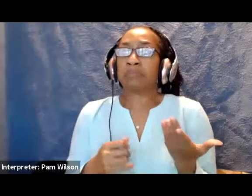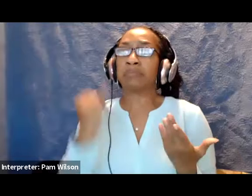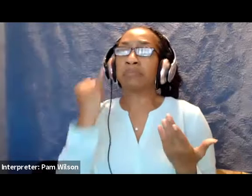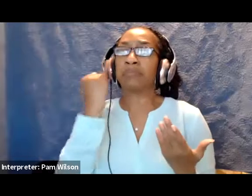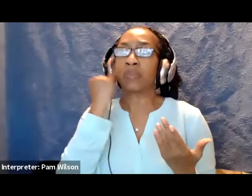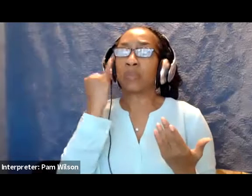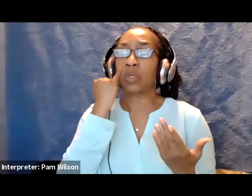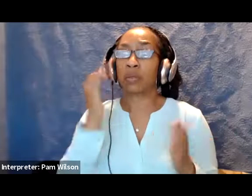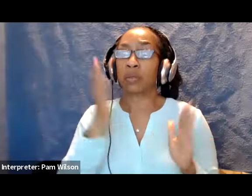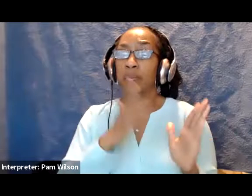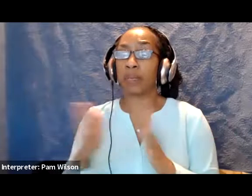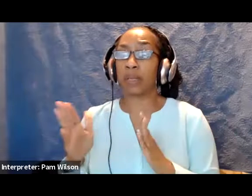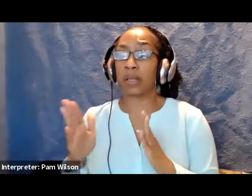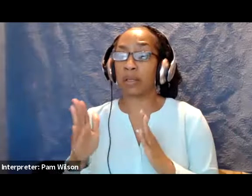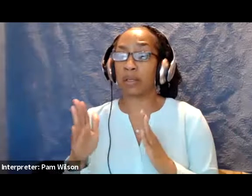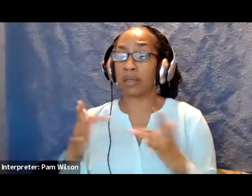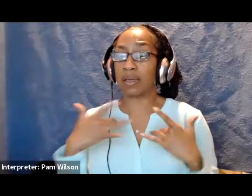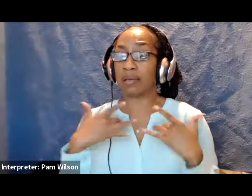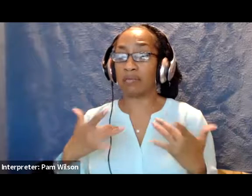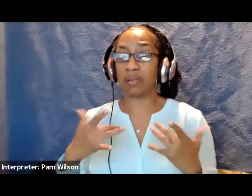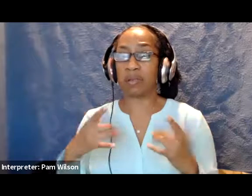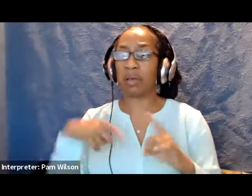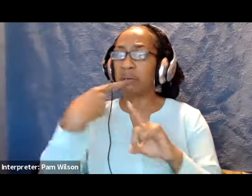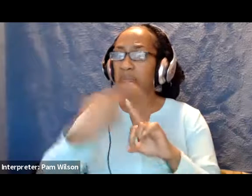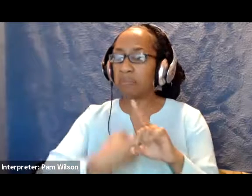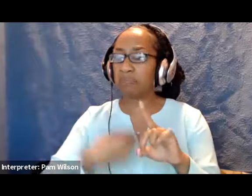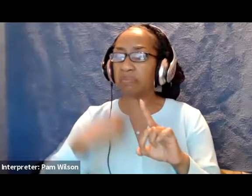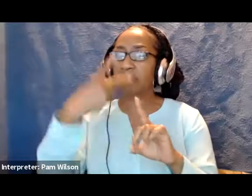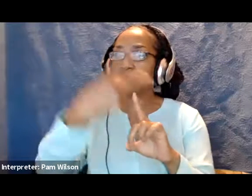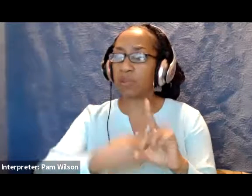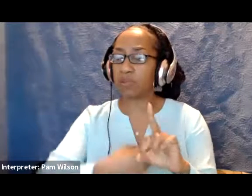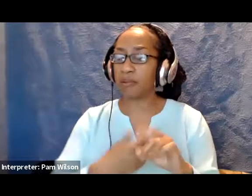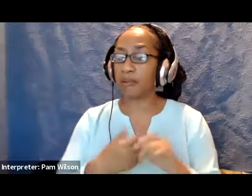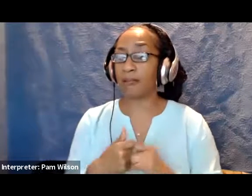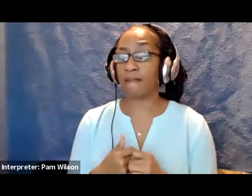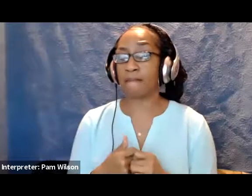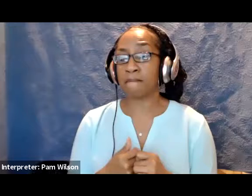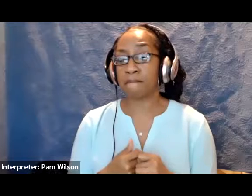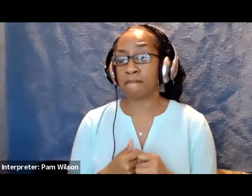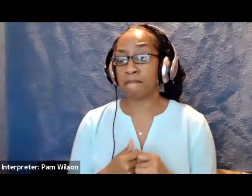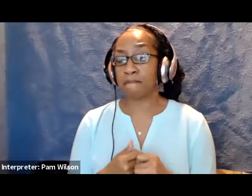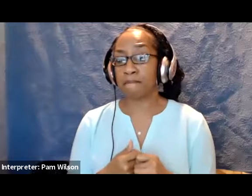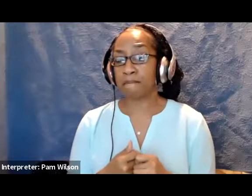event 1 to 2 months from now. It may be because of